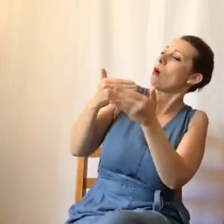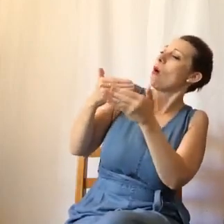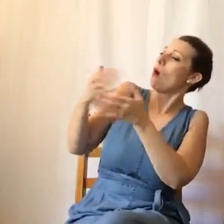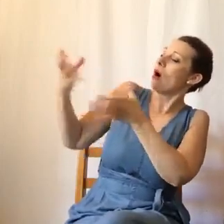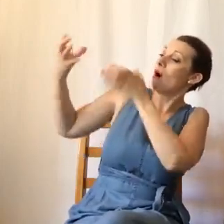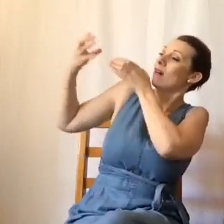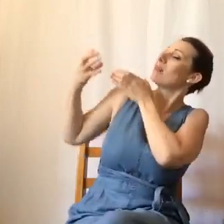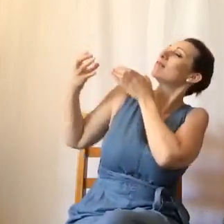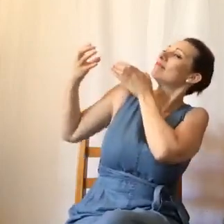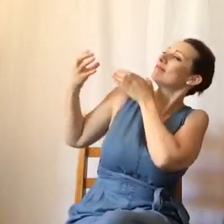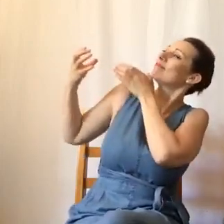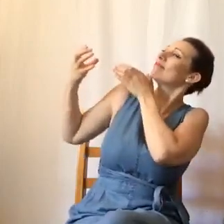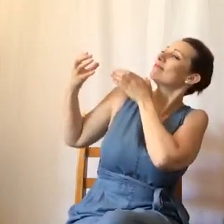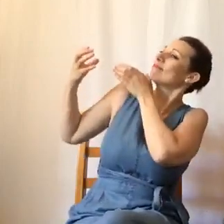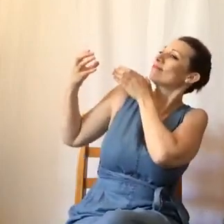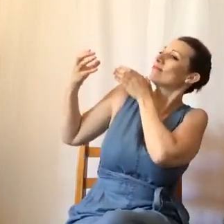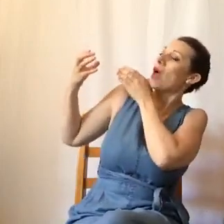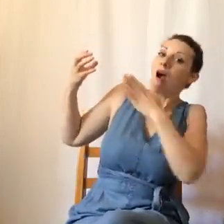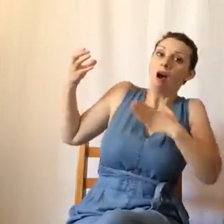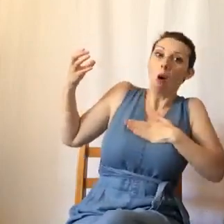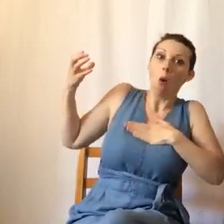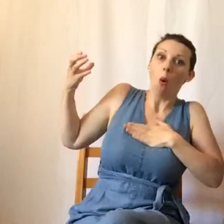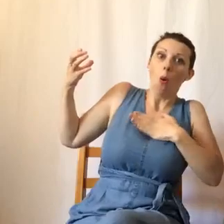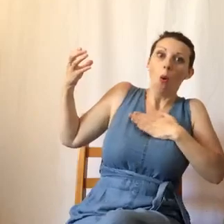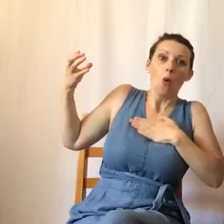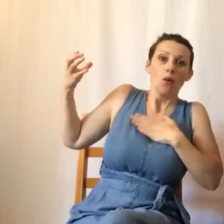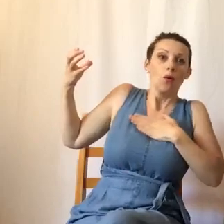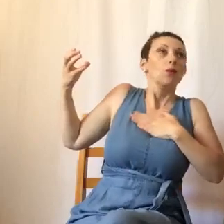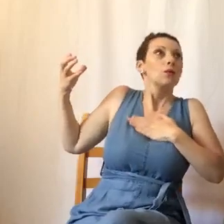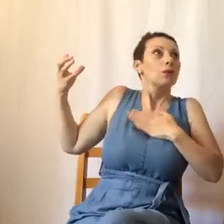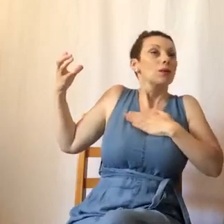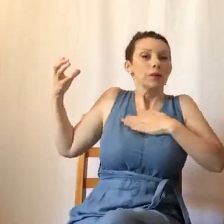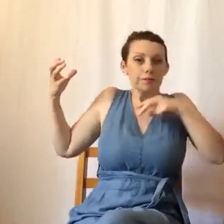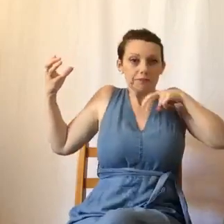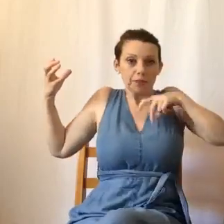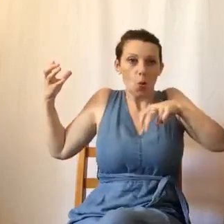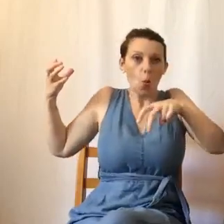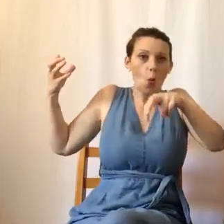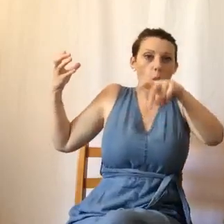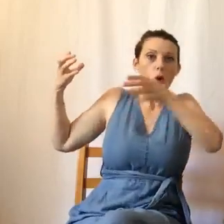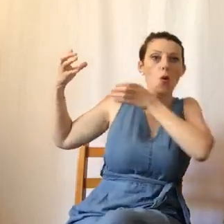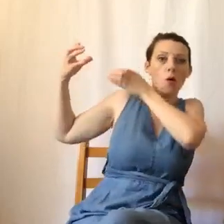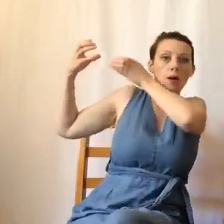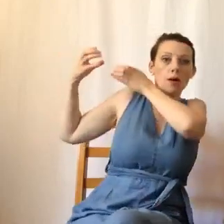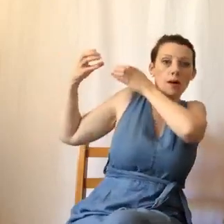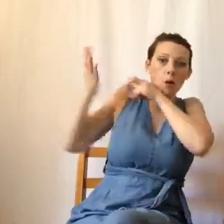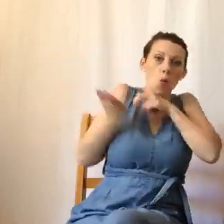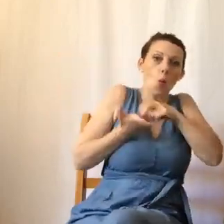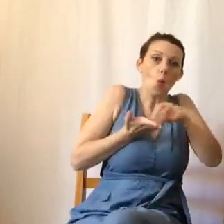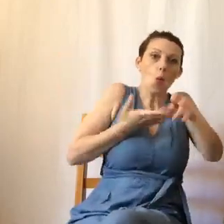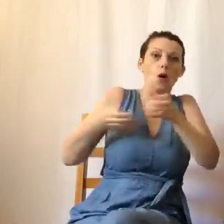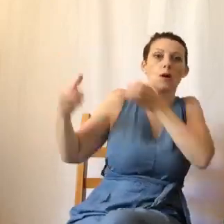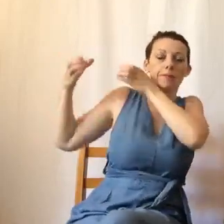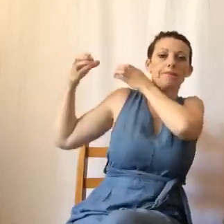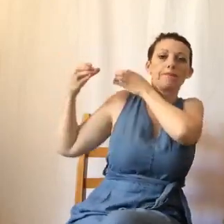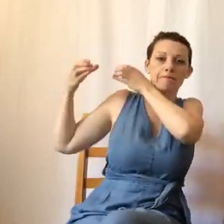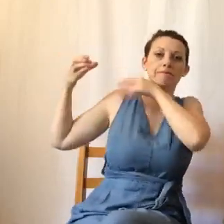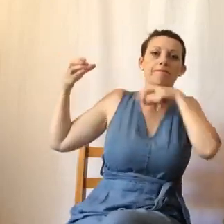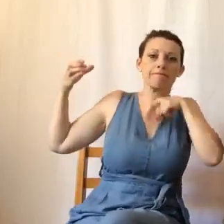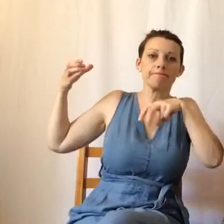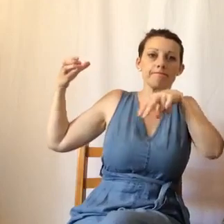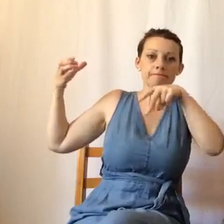Woblin's heart was racing as they strode along the street, a crowd forming beside